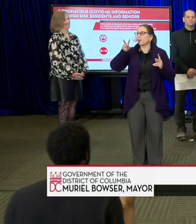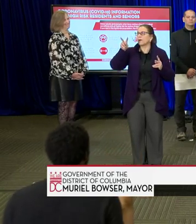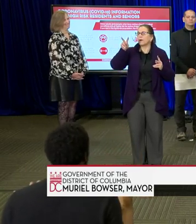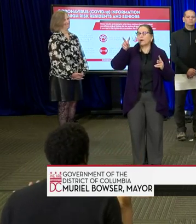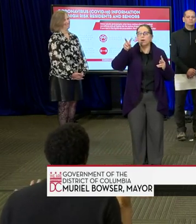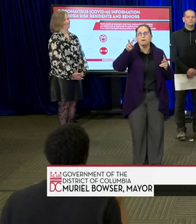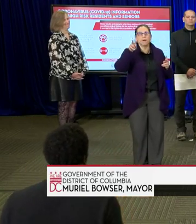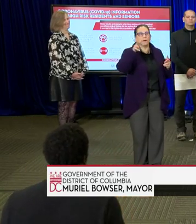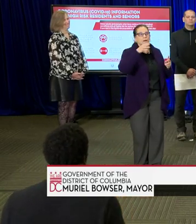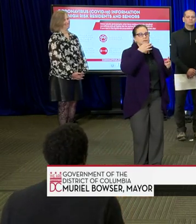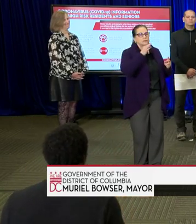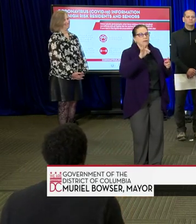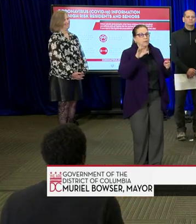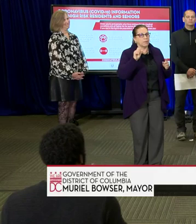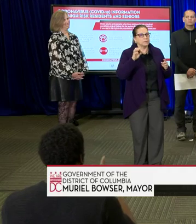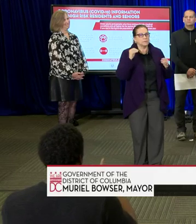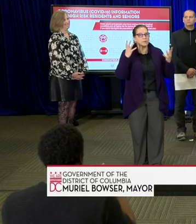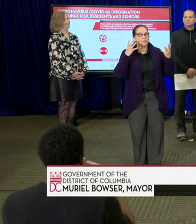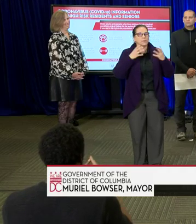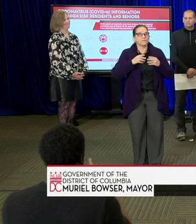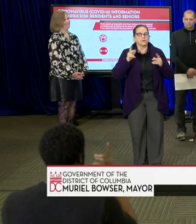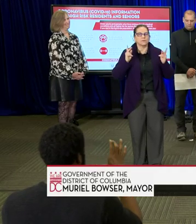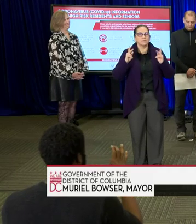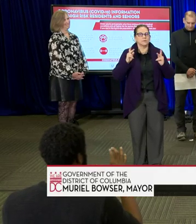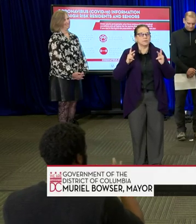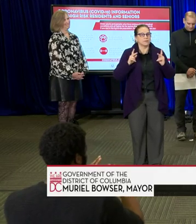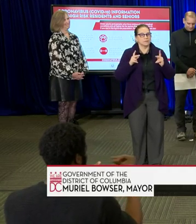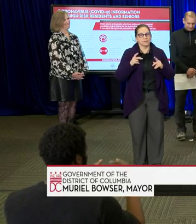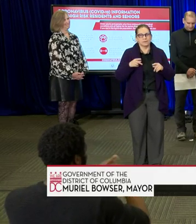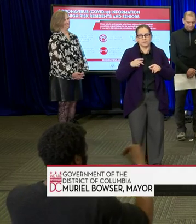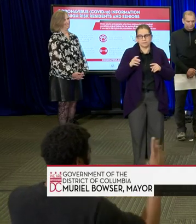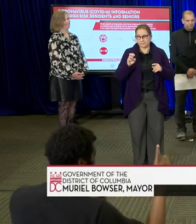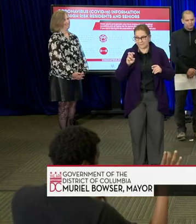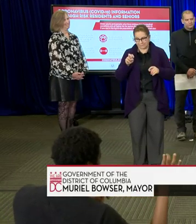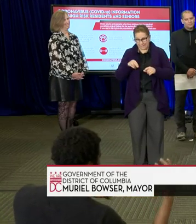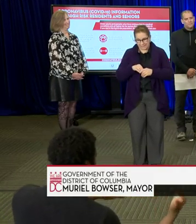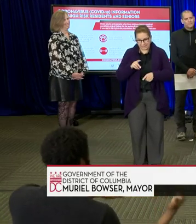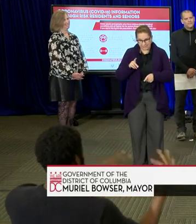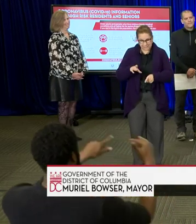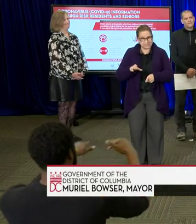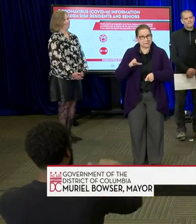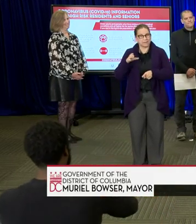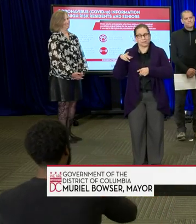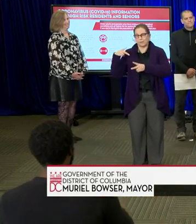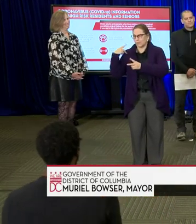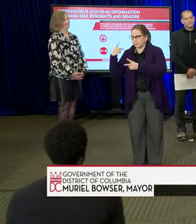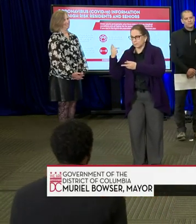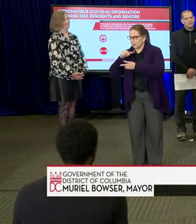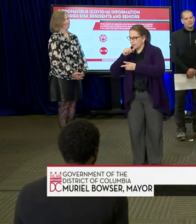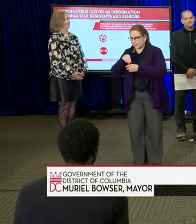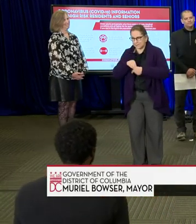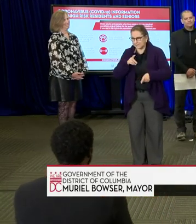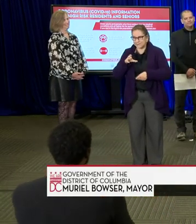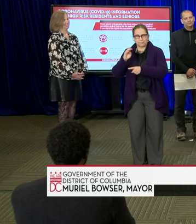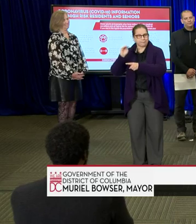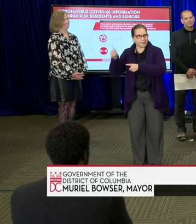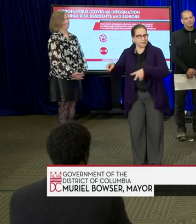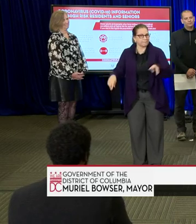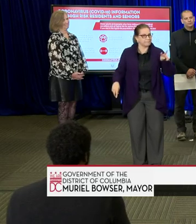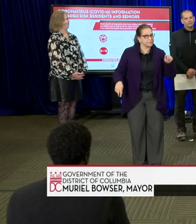region were flocking to that location. And the measures that we employed are pretty